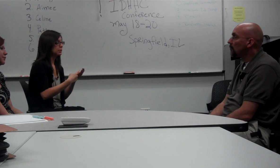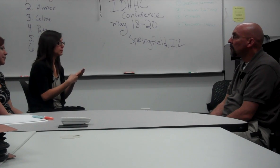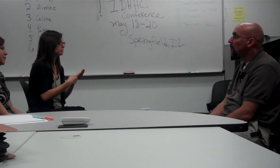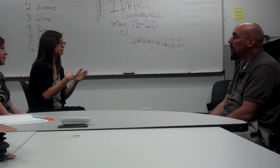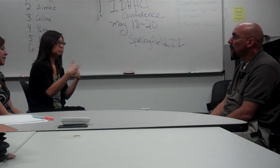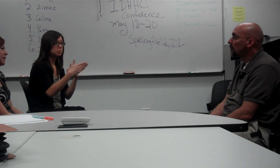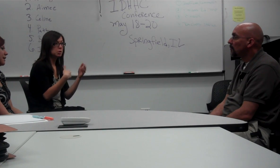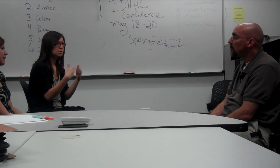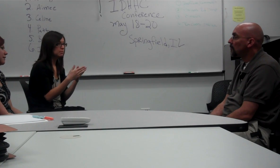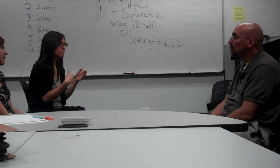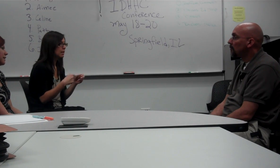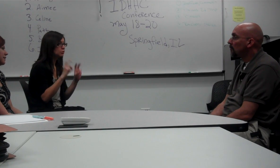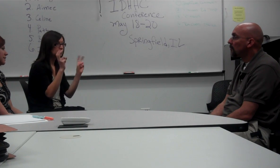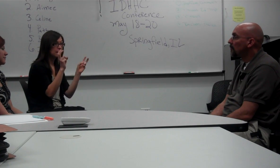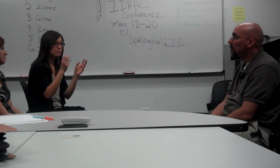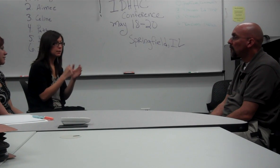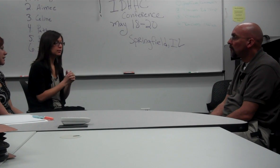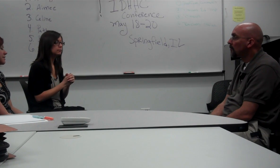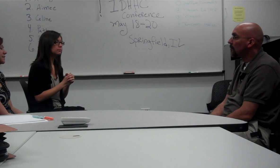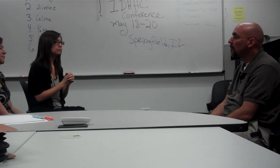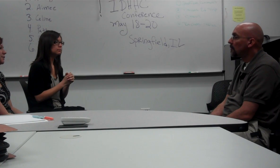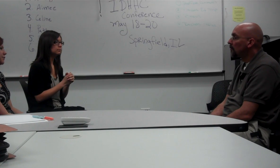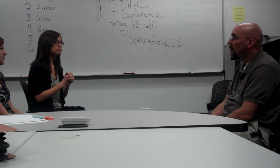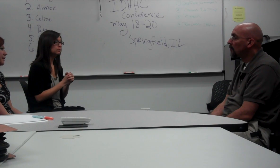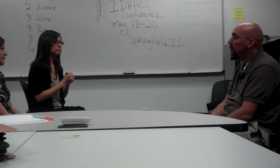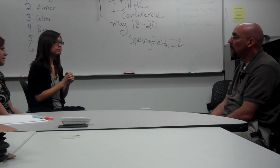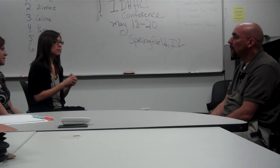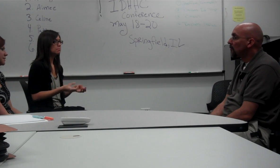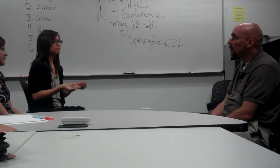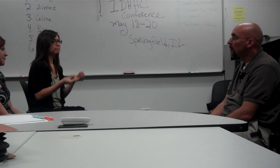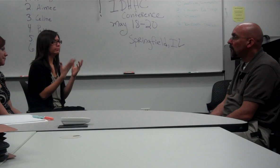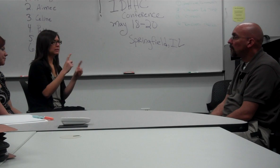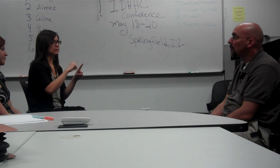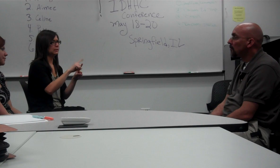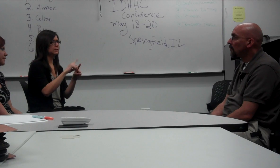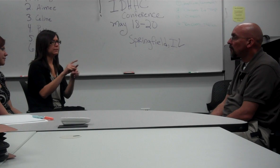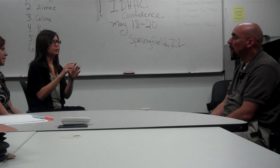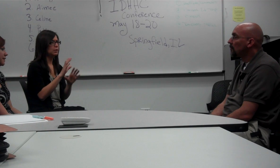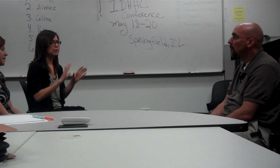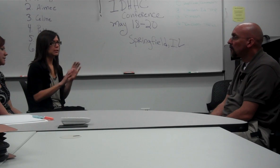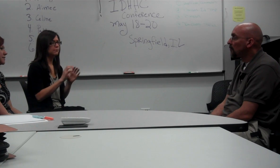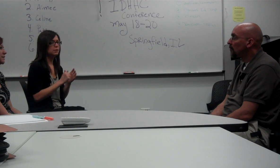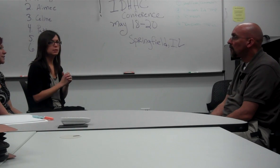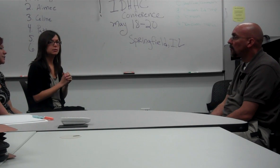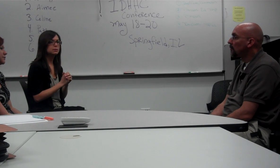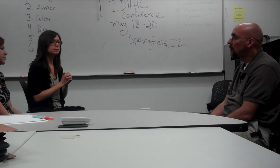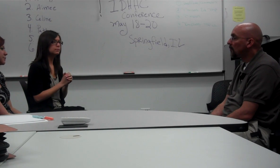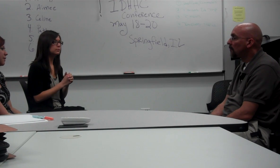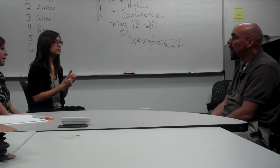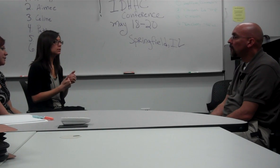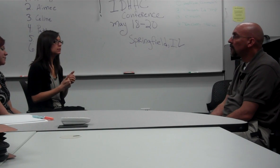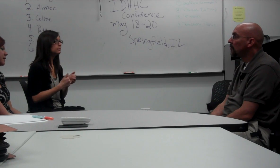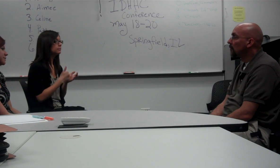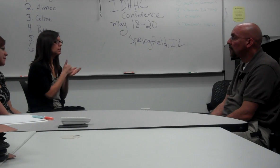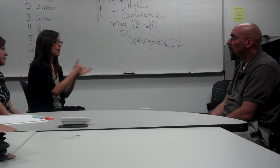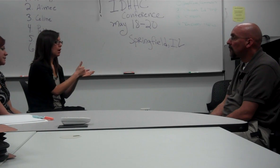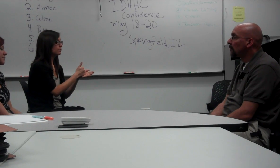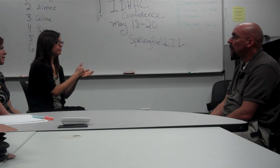to. A lot of things I've been doing lately is assisting students with writing their resumes and their